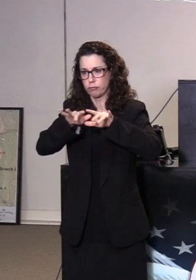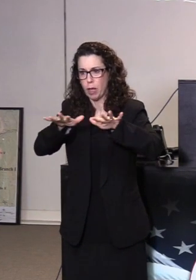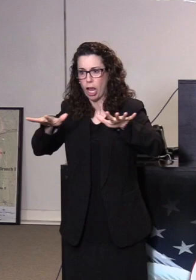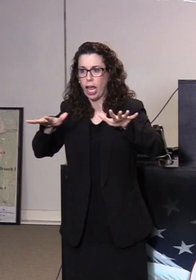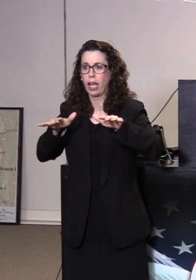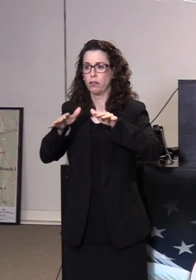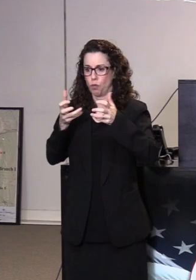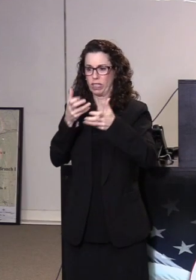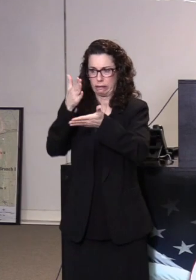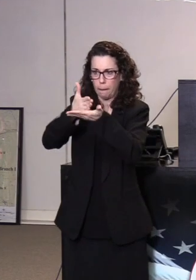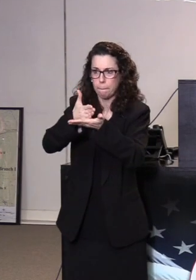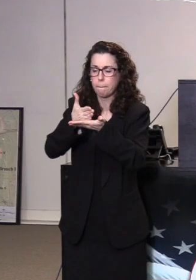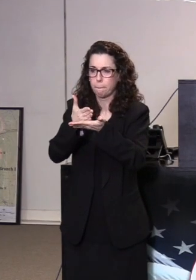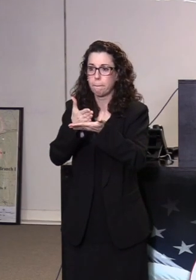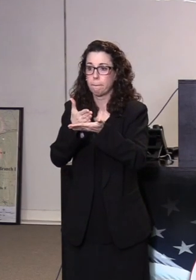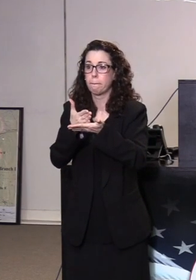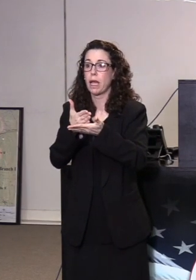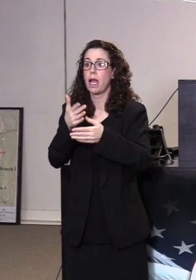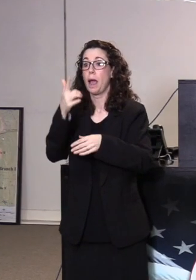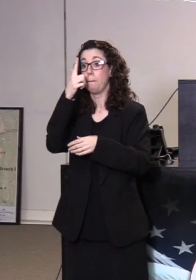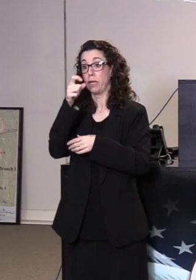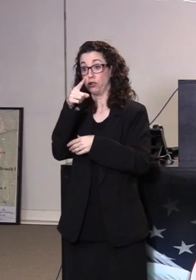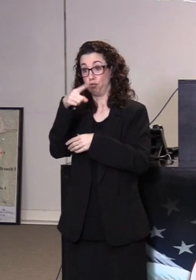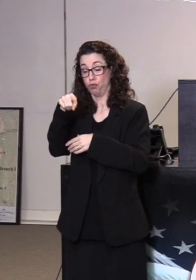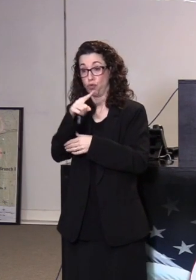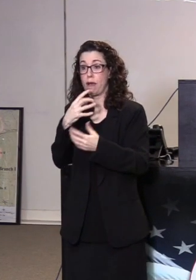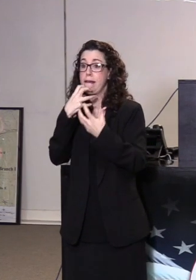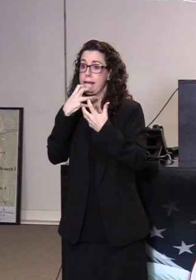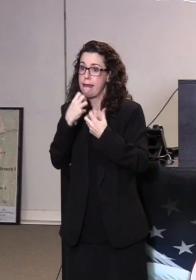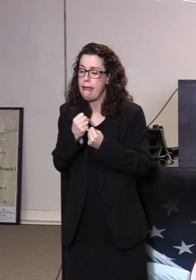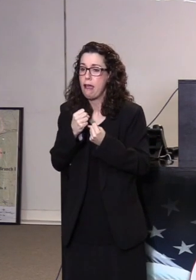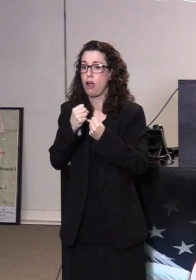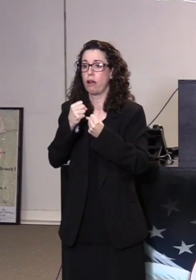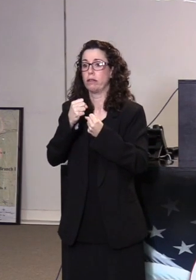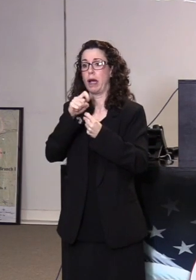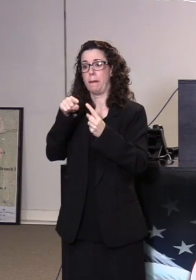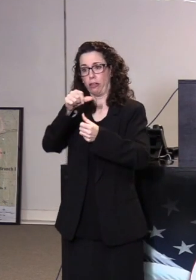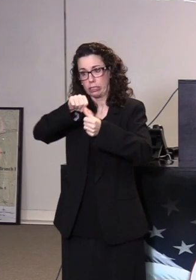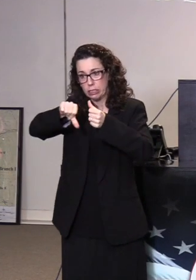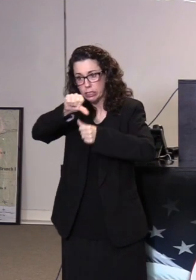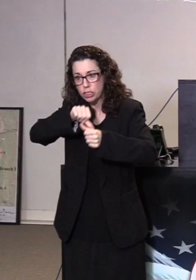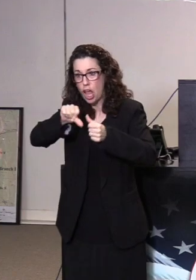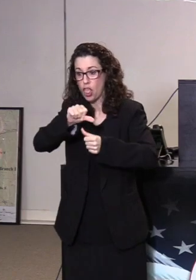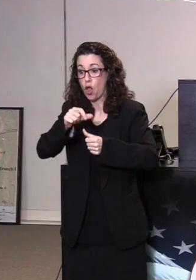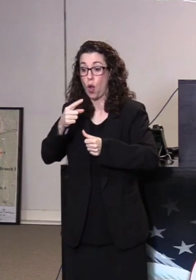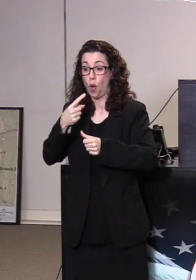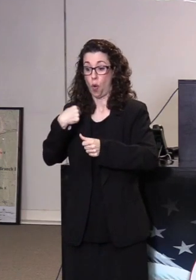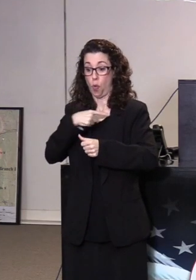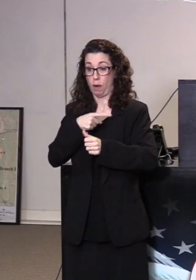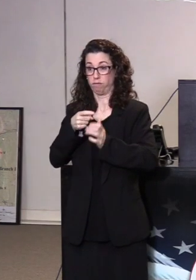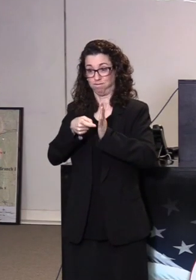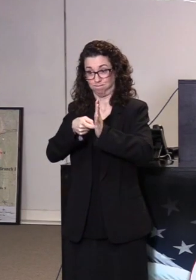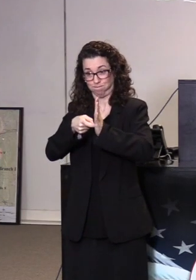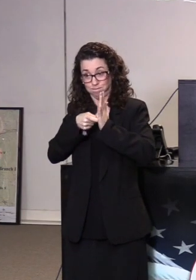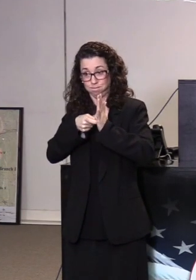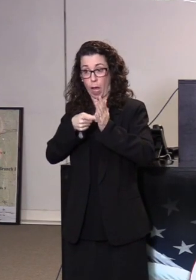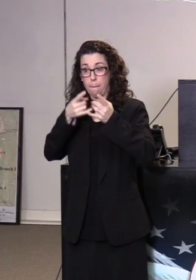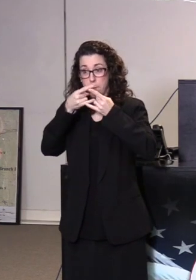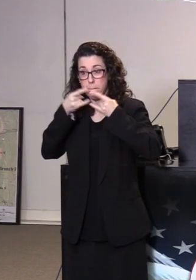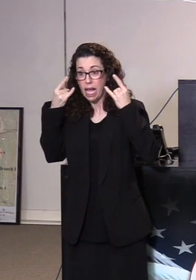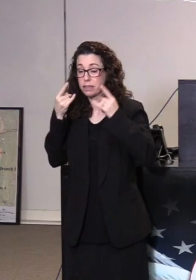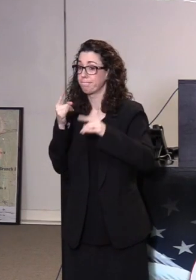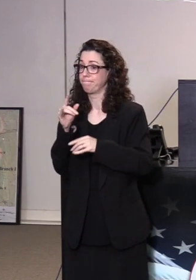because you care enough for your fellow citizens, we are not going to mandate masks, but we're going to ask